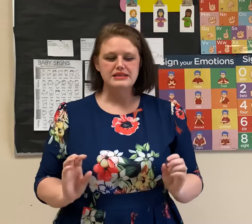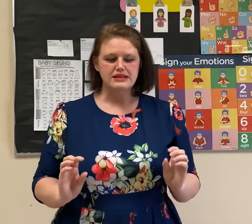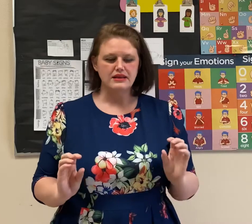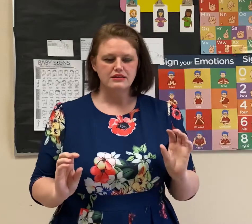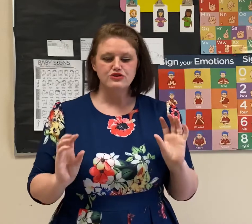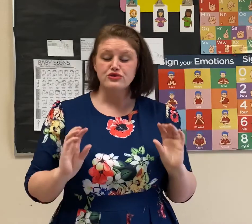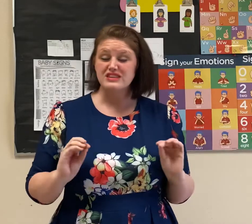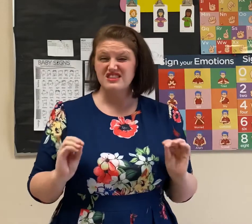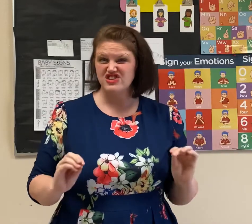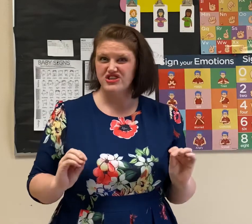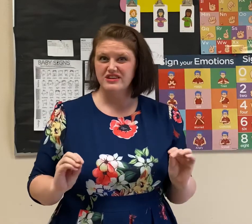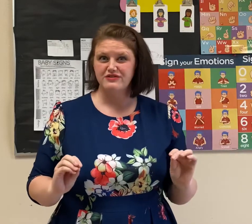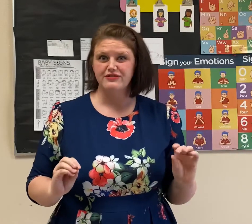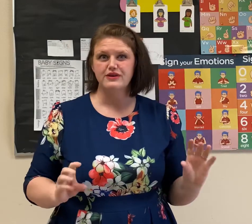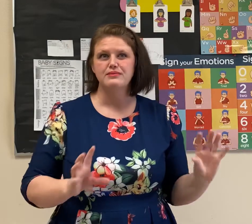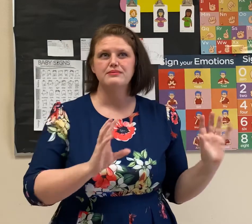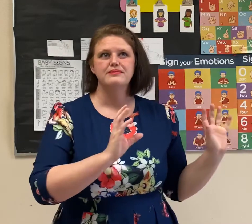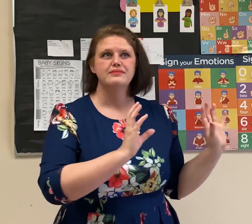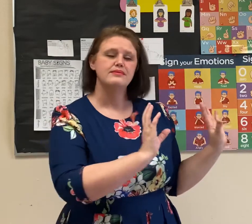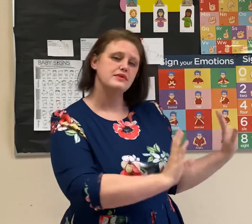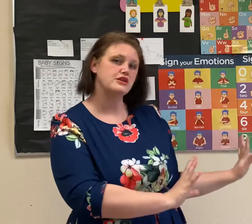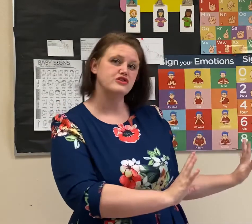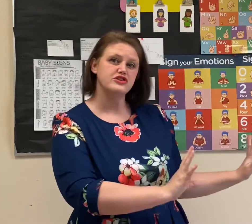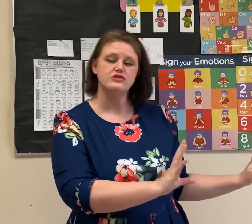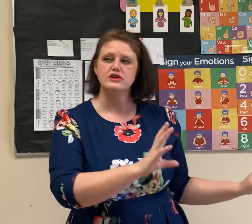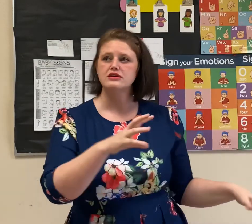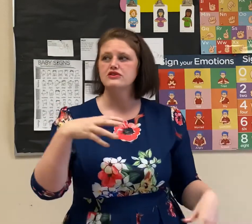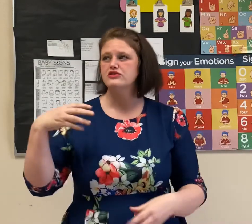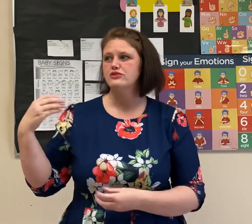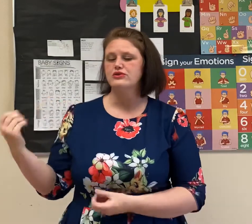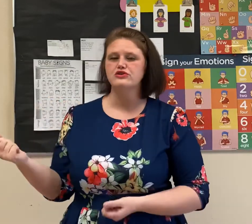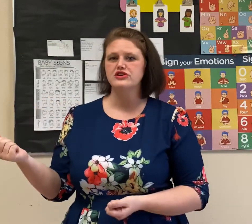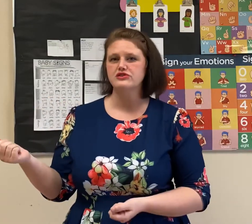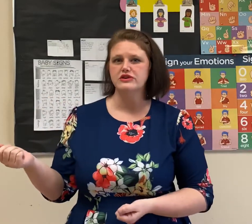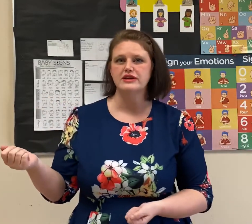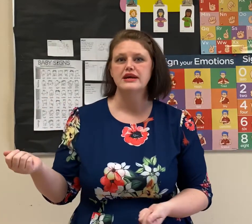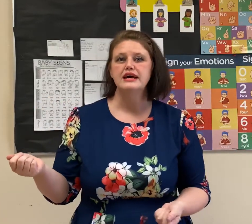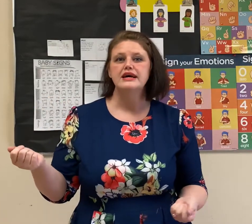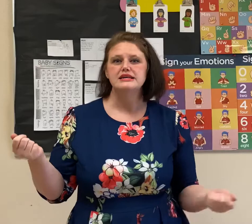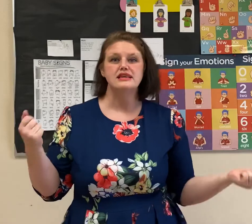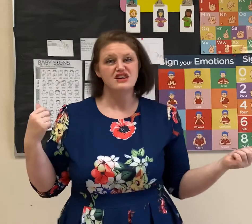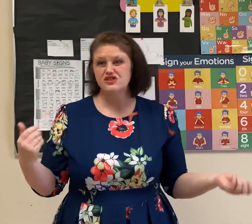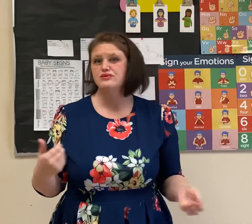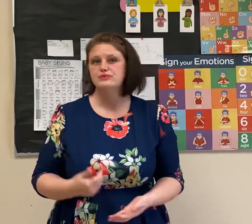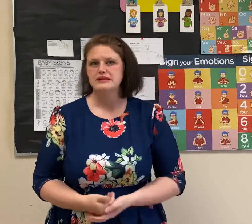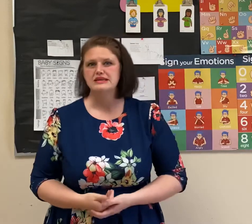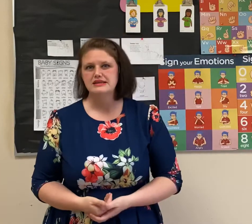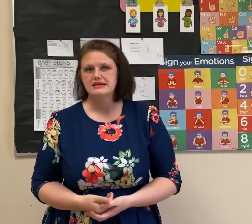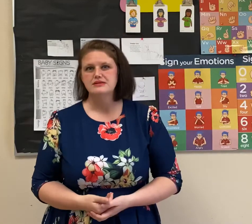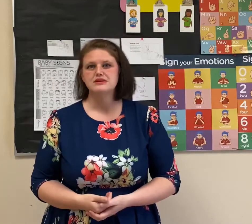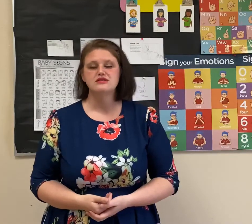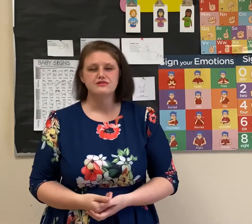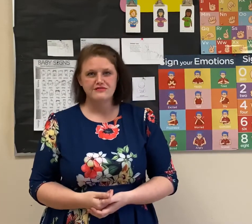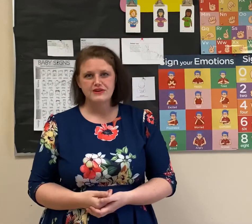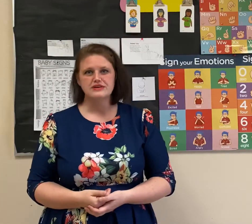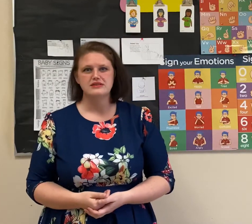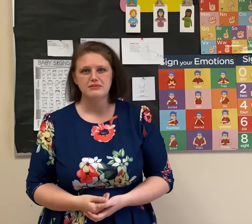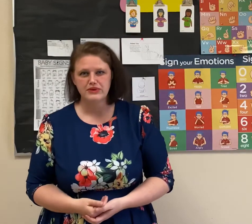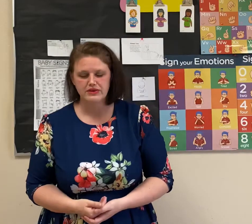ASL transitioning from little children to older children is actually really easy because they're very similar.